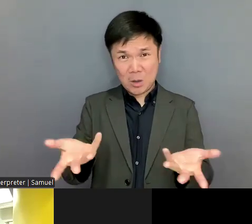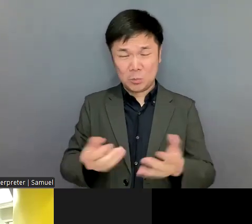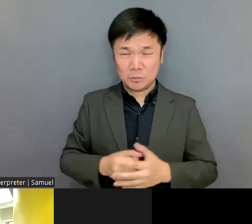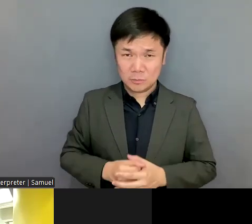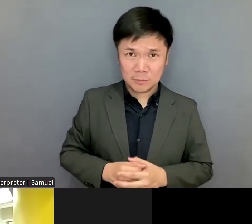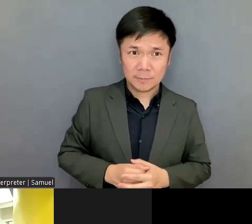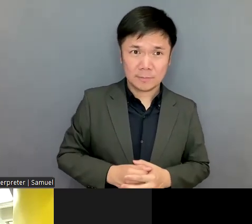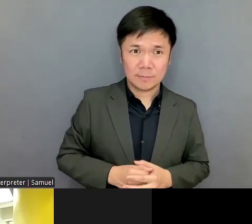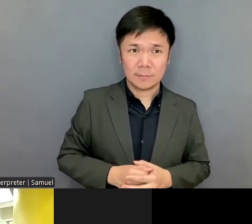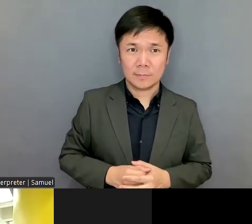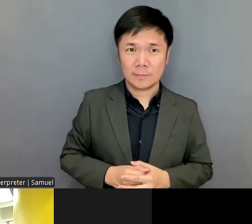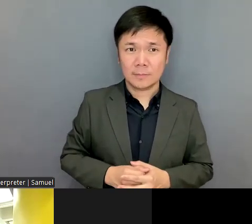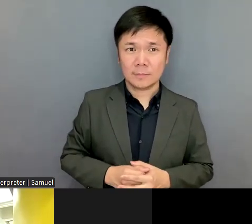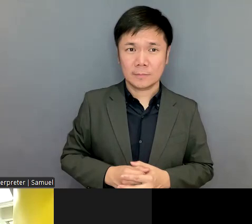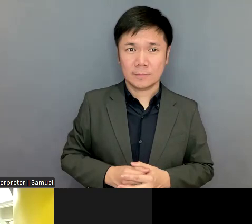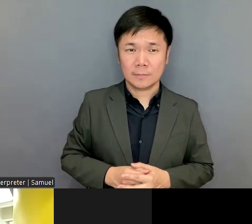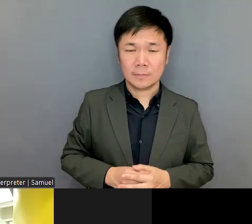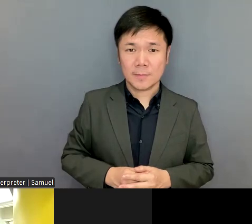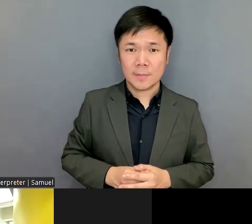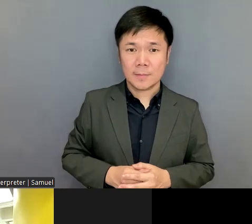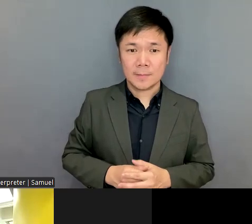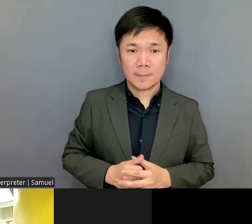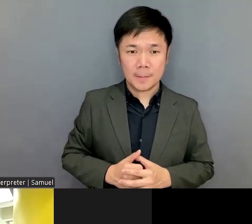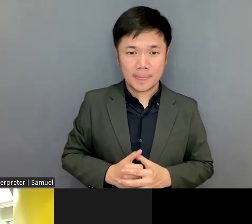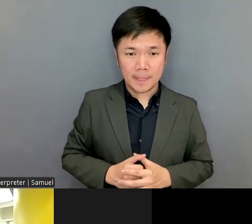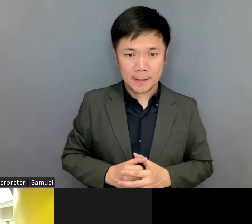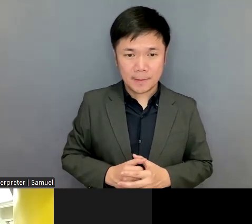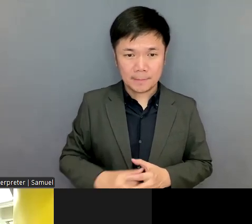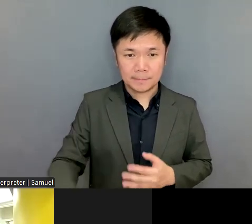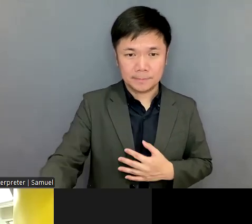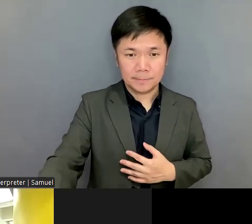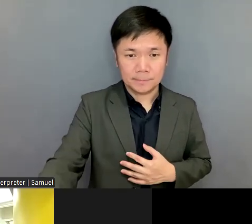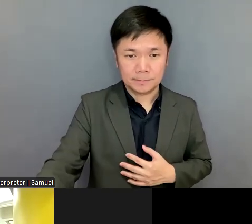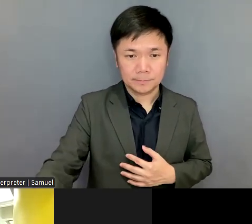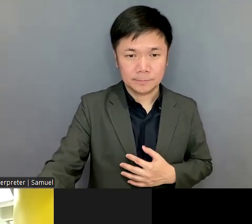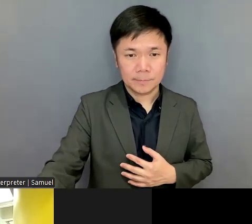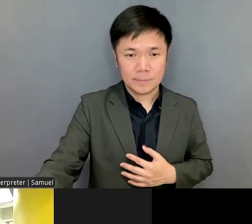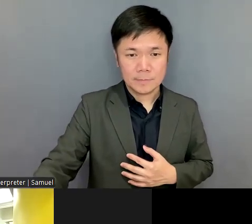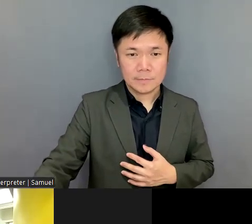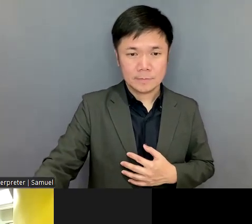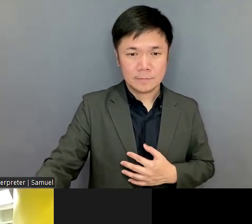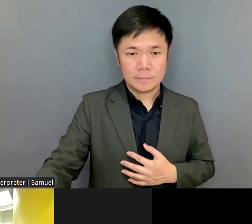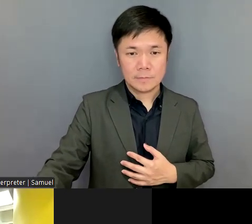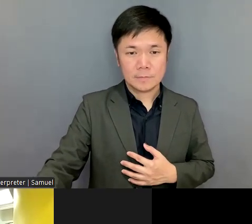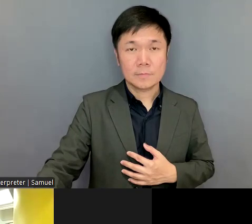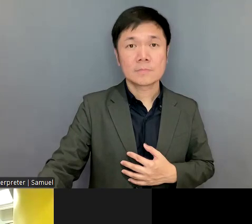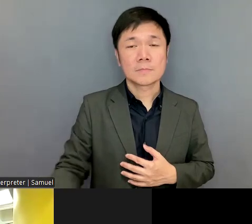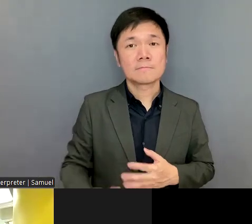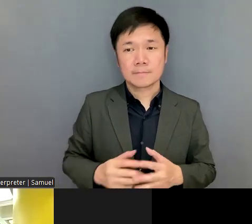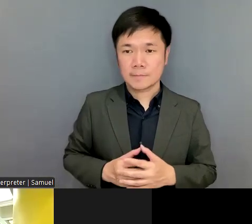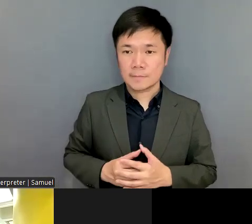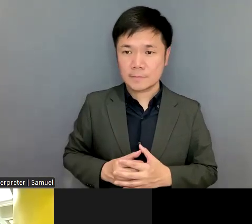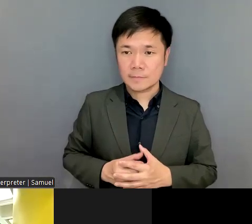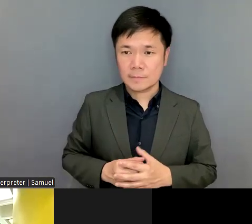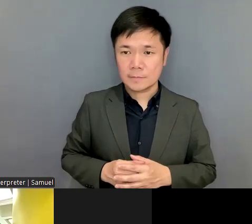las cuestiones en cuanto a las personas que vivimos en poblaciones indígenas, siempre se So ve all